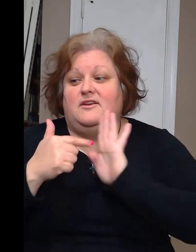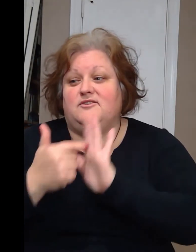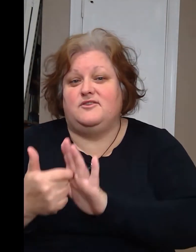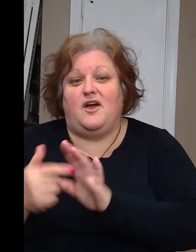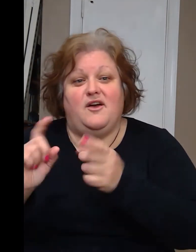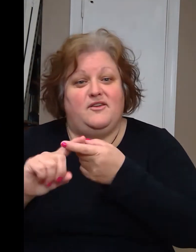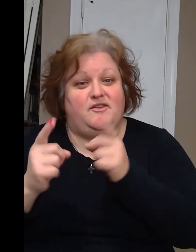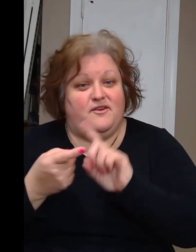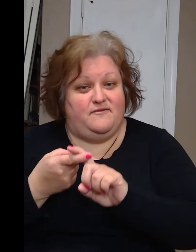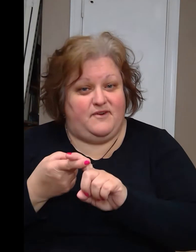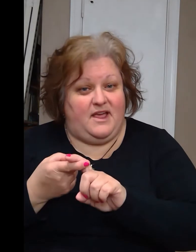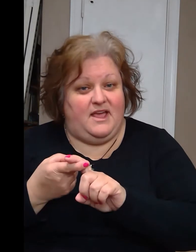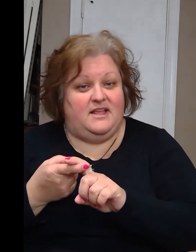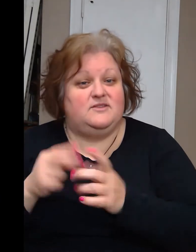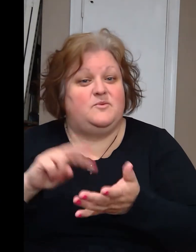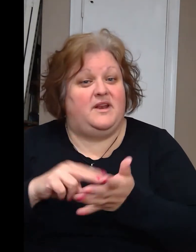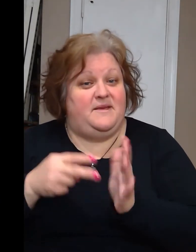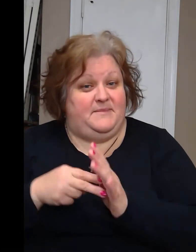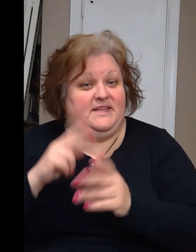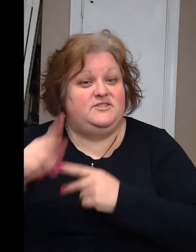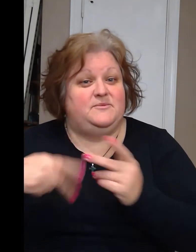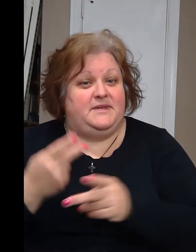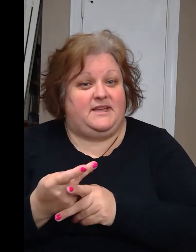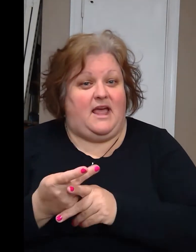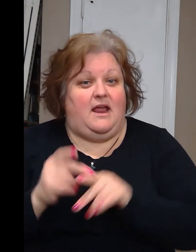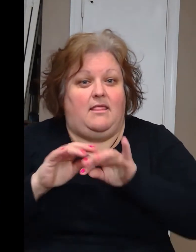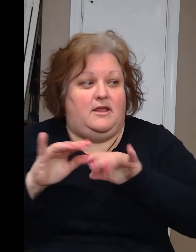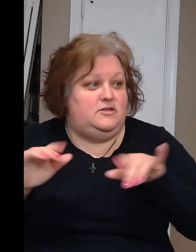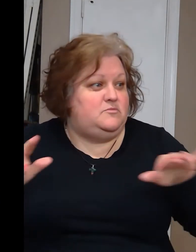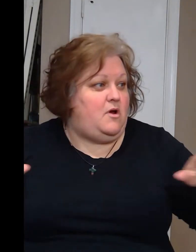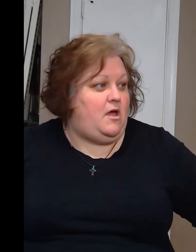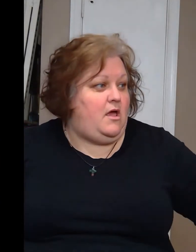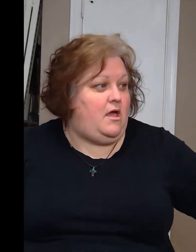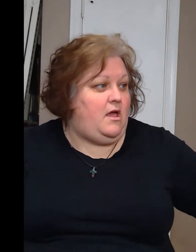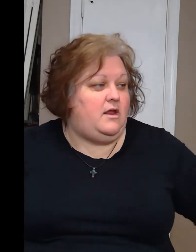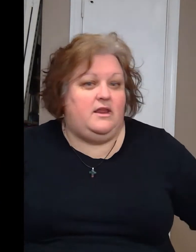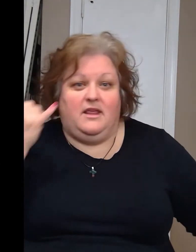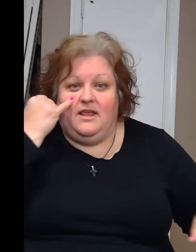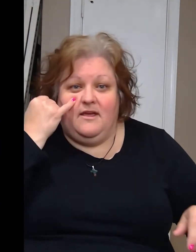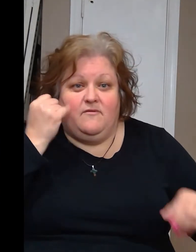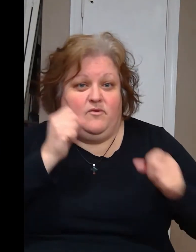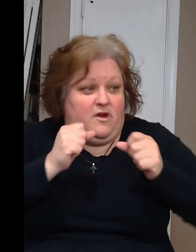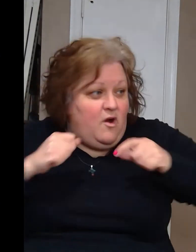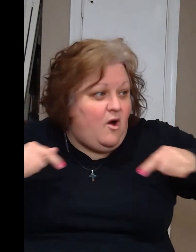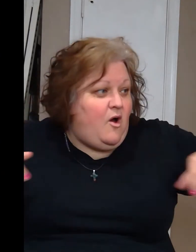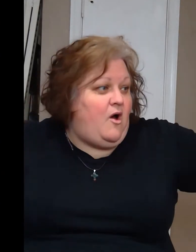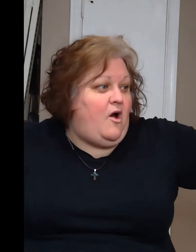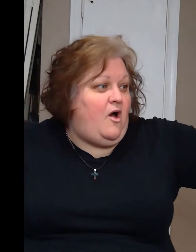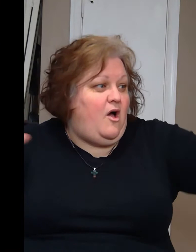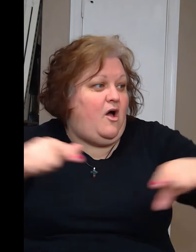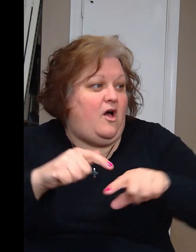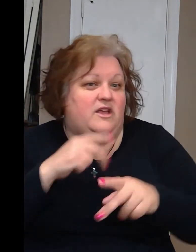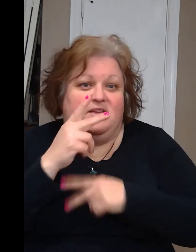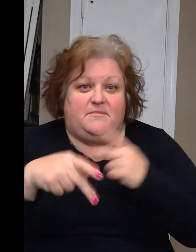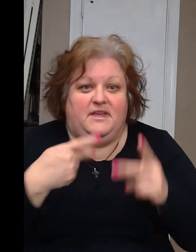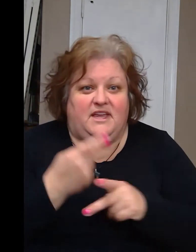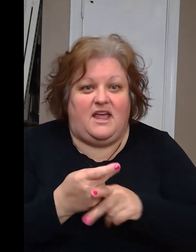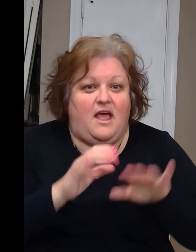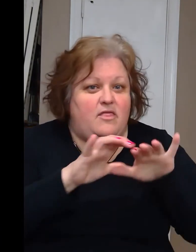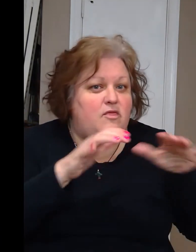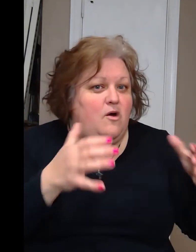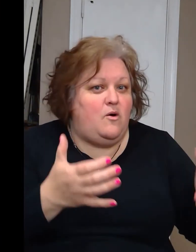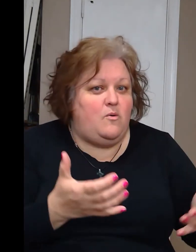Show your friends what it means to be kind and spread the word. If we can all be kind to each other and to ourselves, our